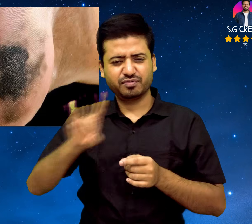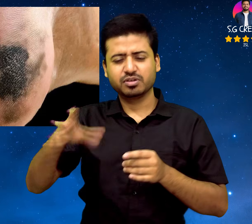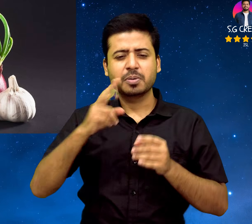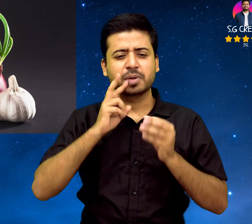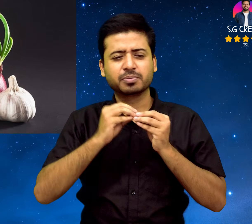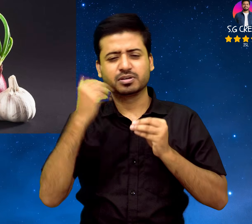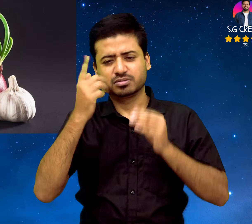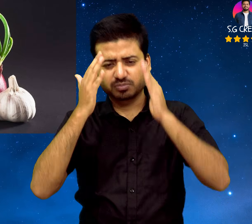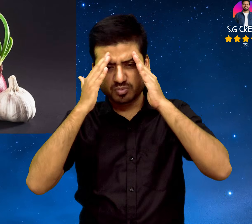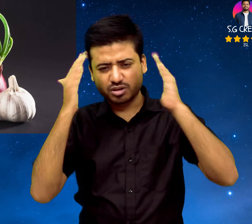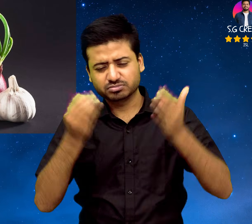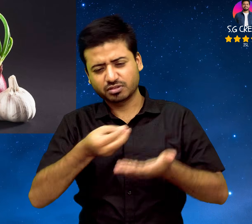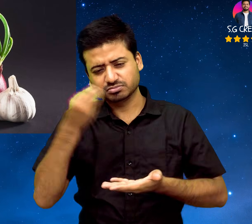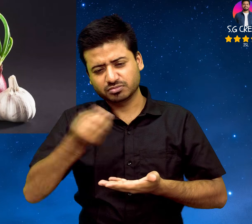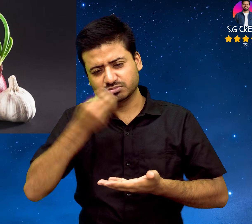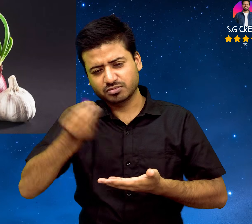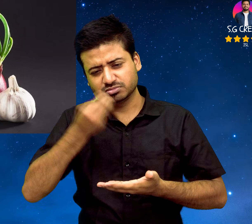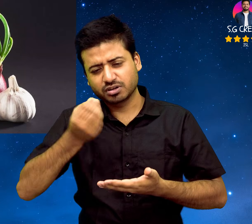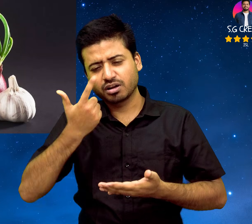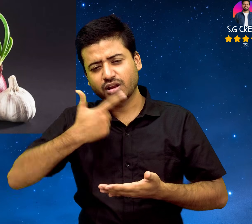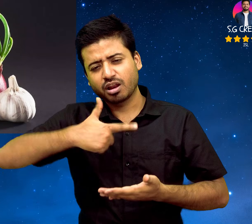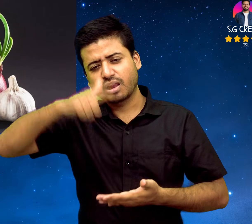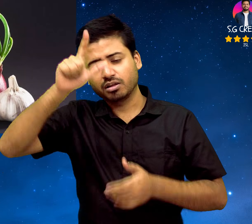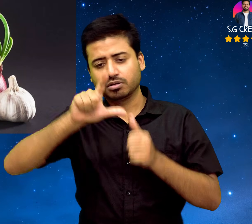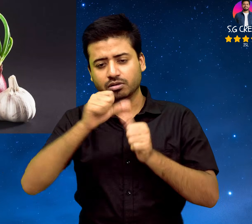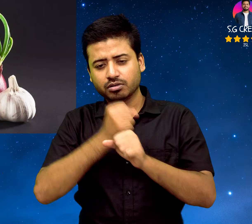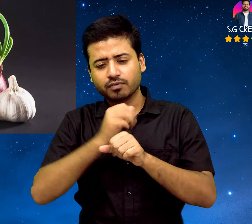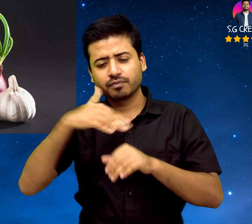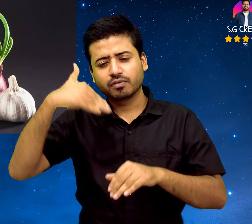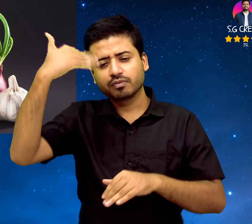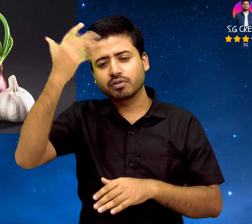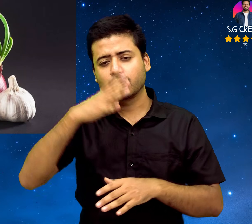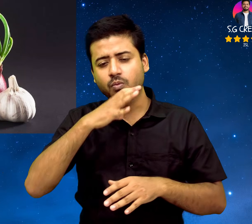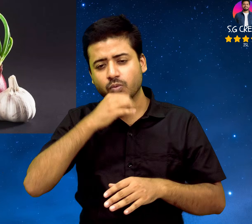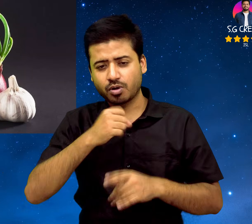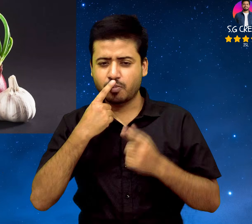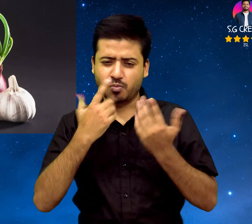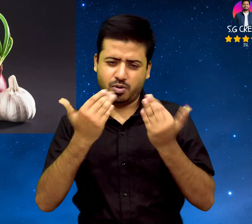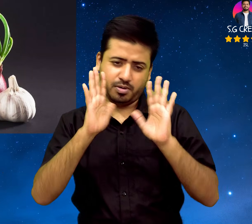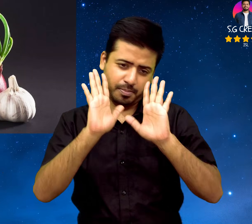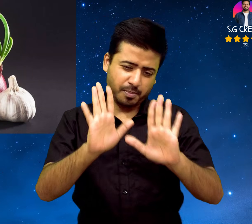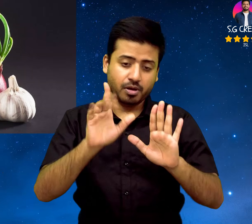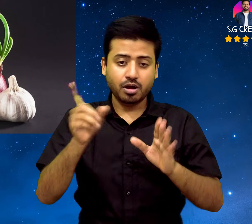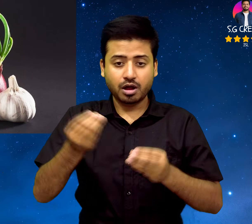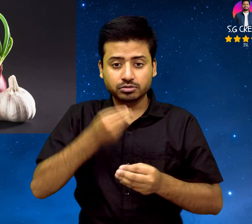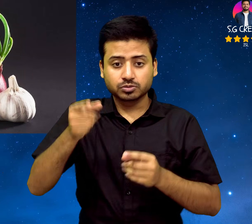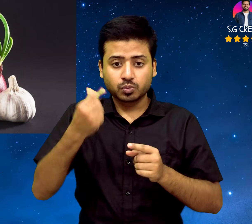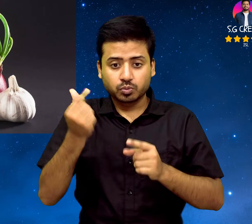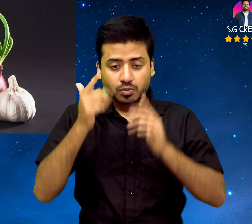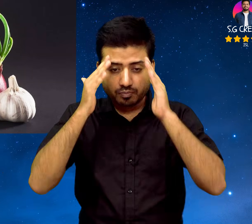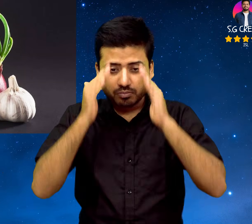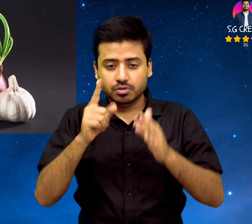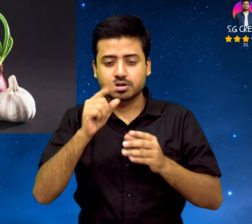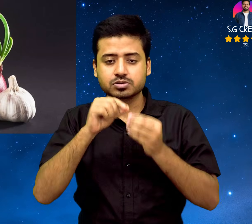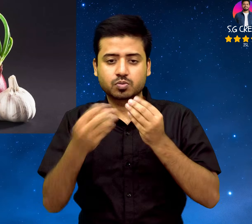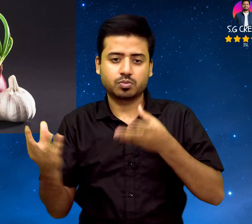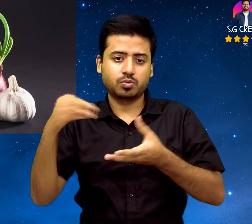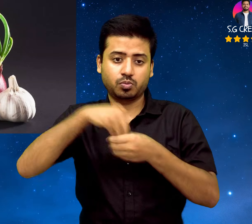in garlic. These compounds, along with volatile oils and water-soluble peptides, drive the profound biochemical